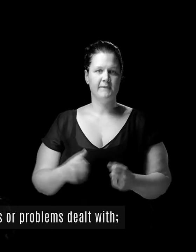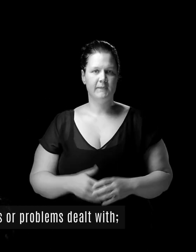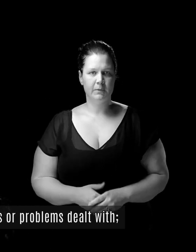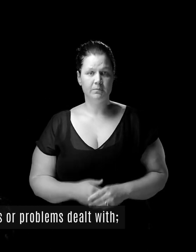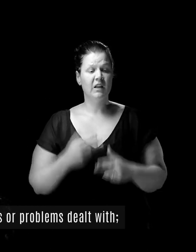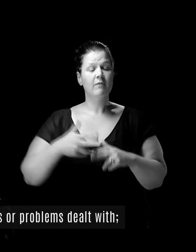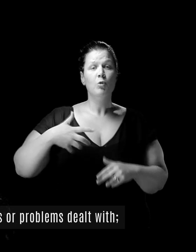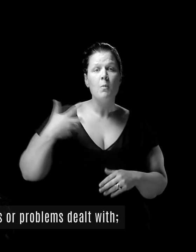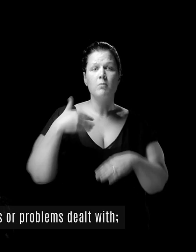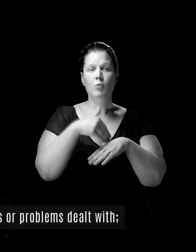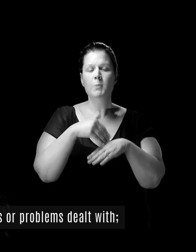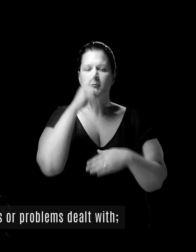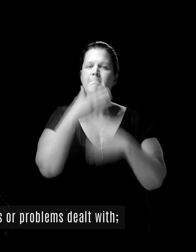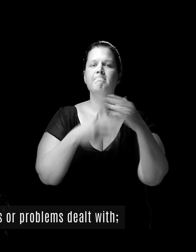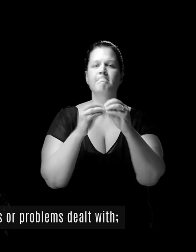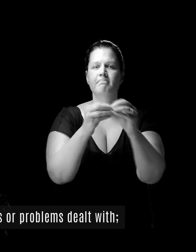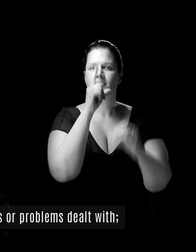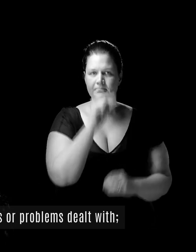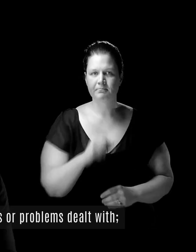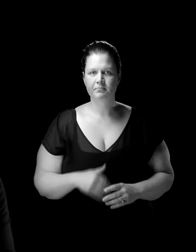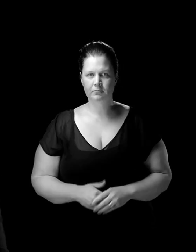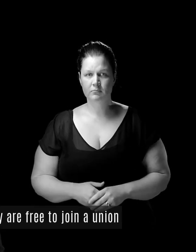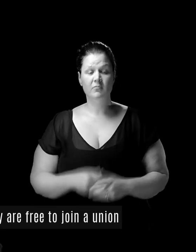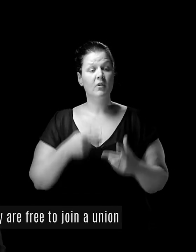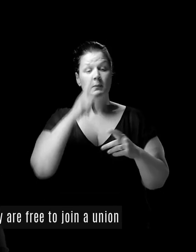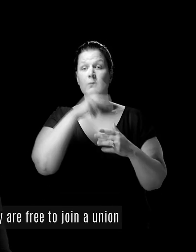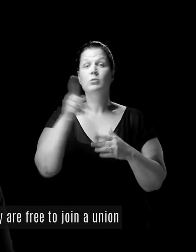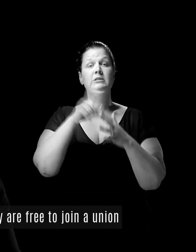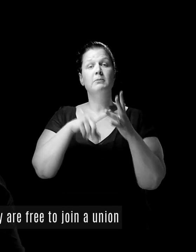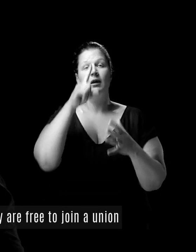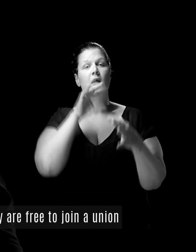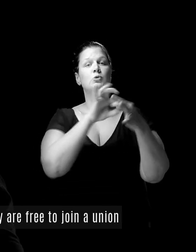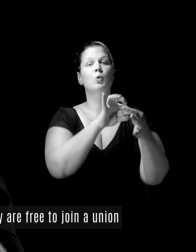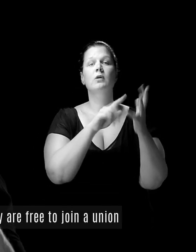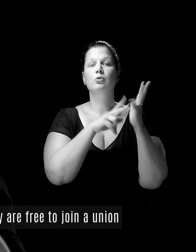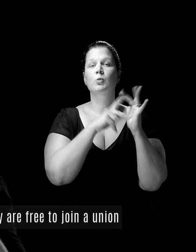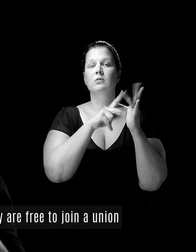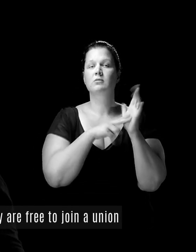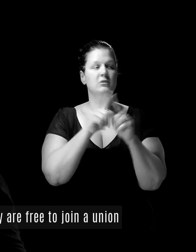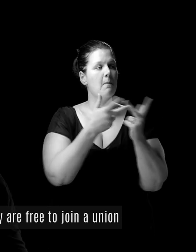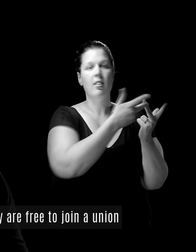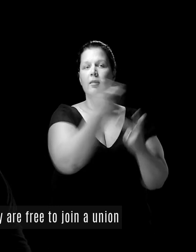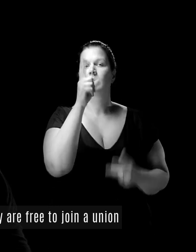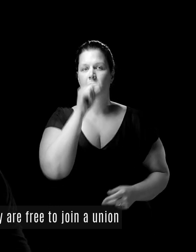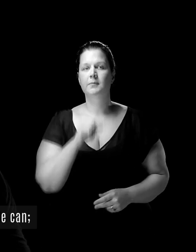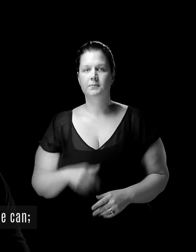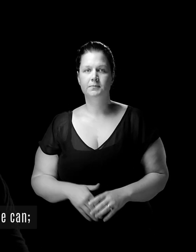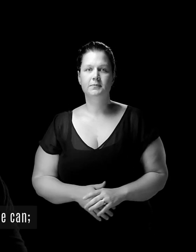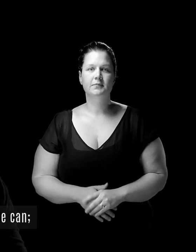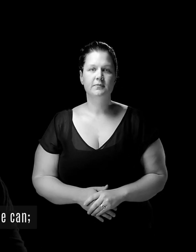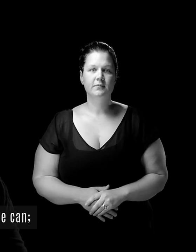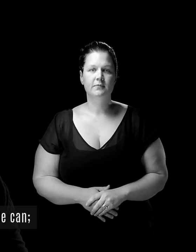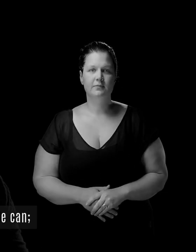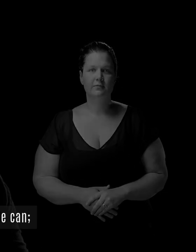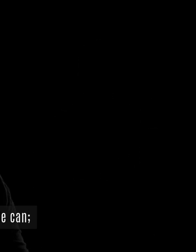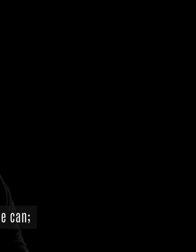to have work complaints or problems dealt with. Making sure people with disability are free to join a union, like